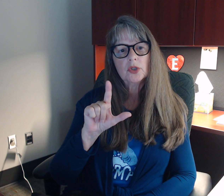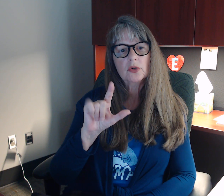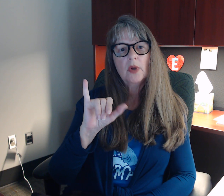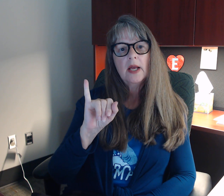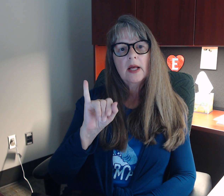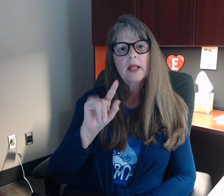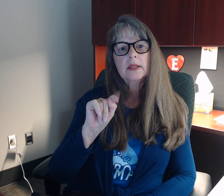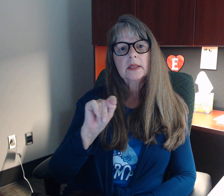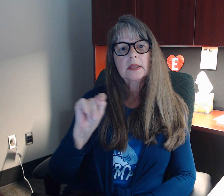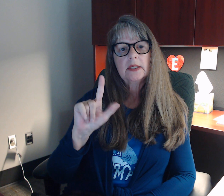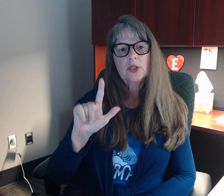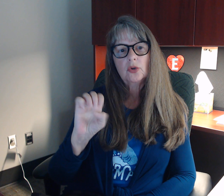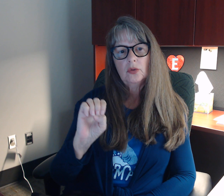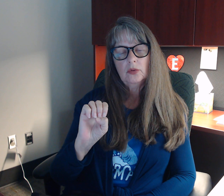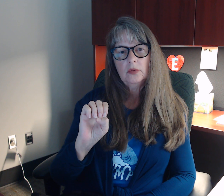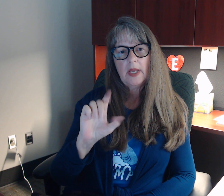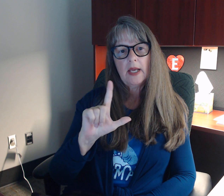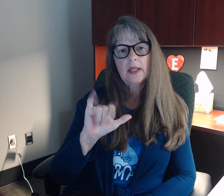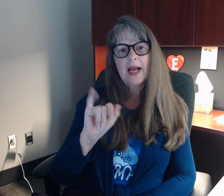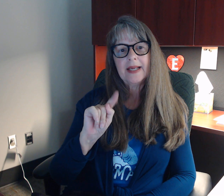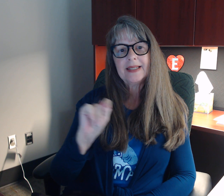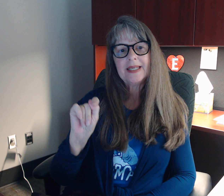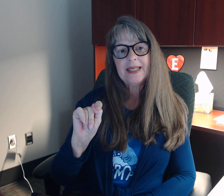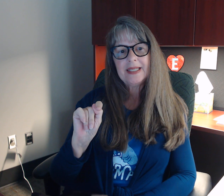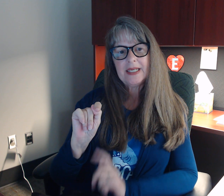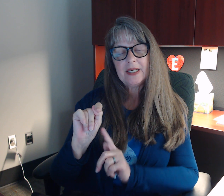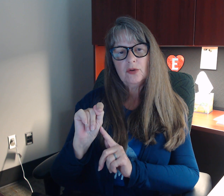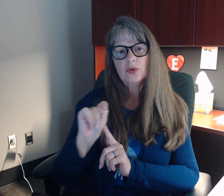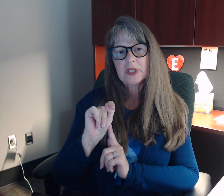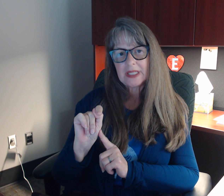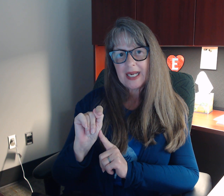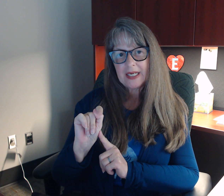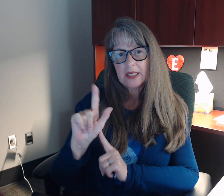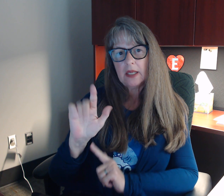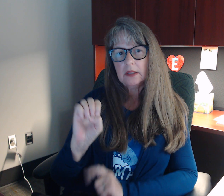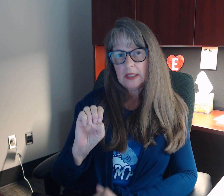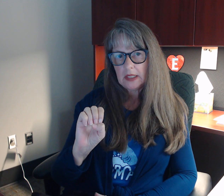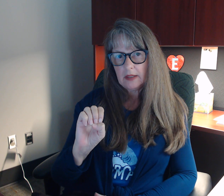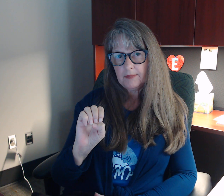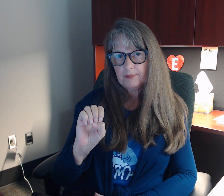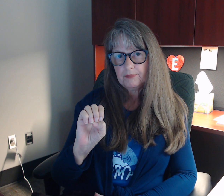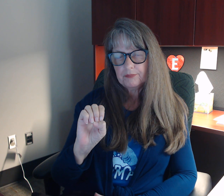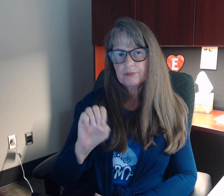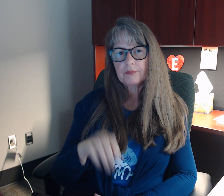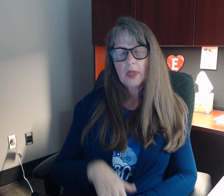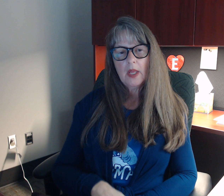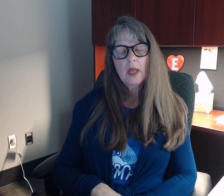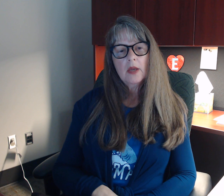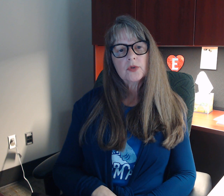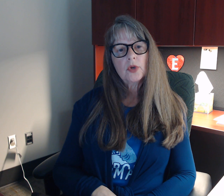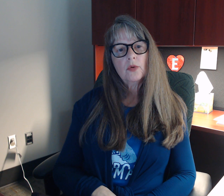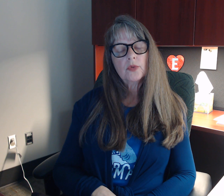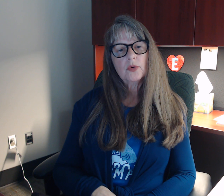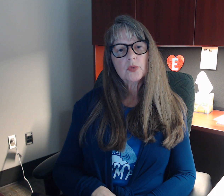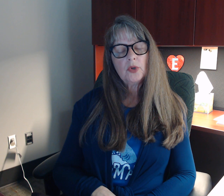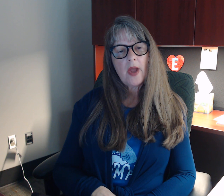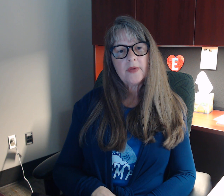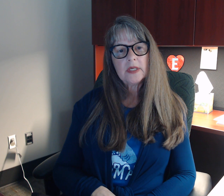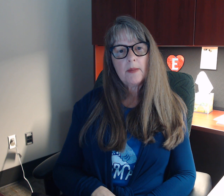do little. L-I-T-T, you just slide it, L-E. So those are when you have a double